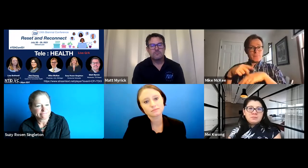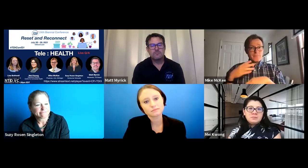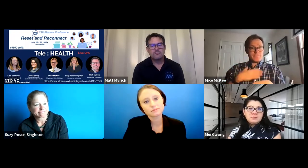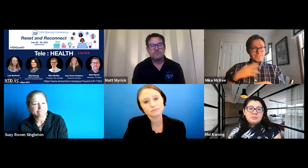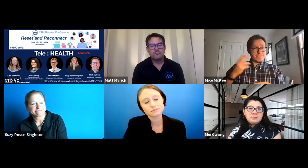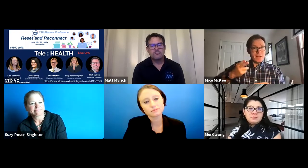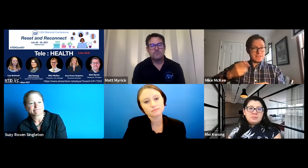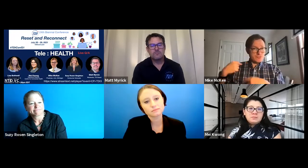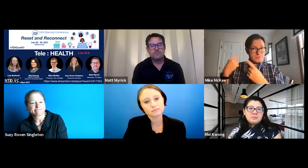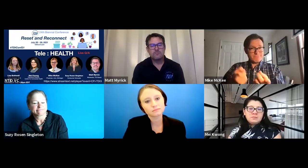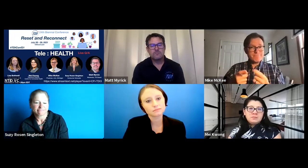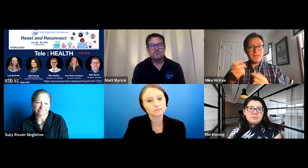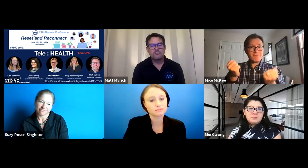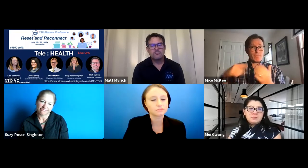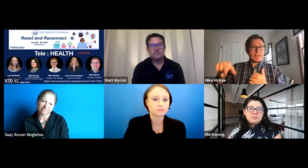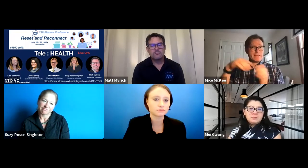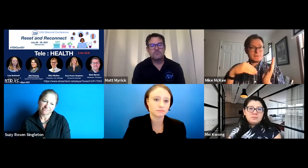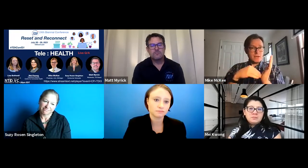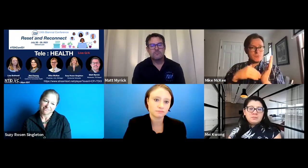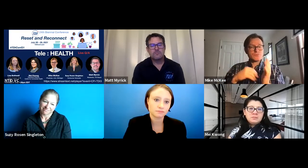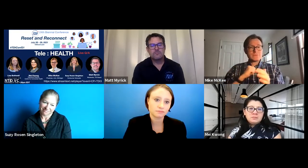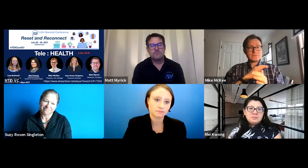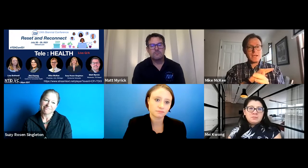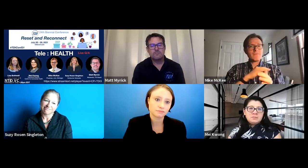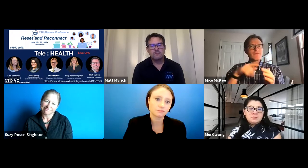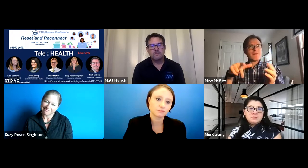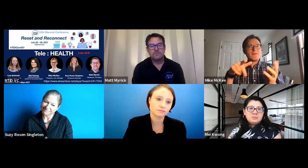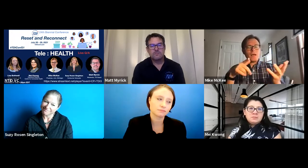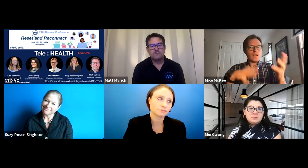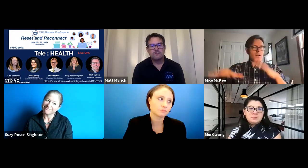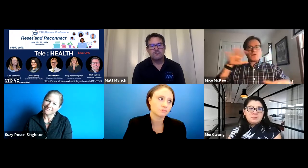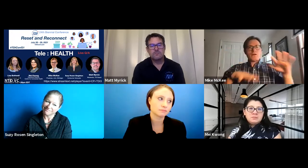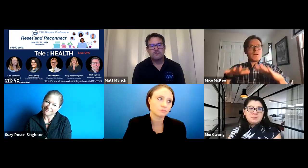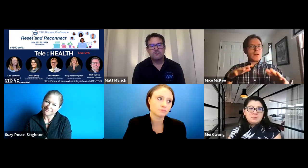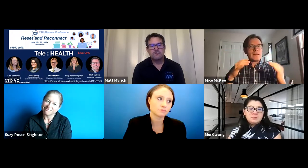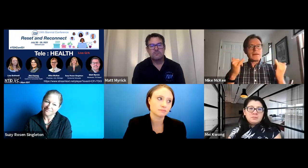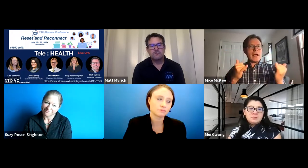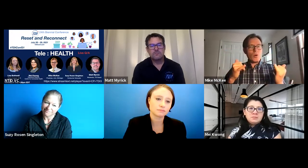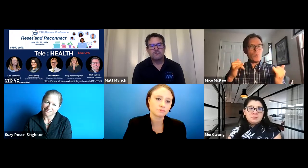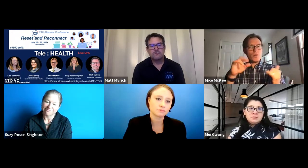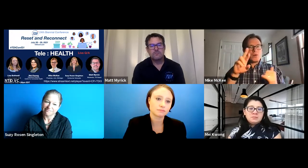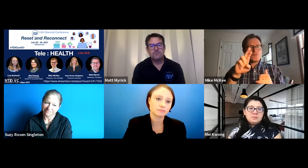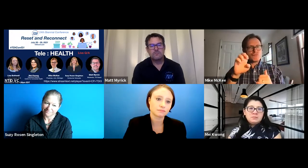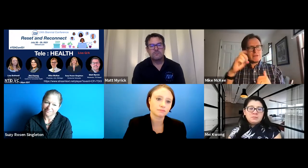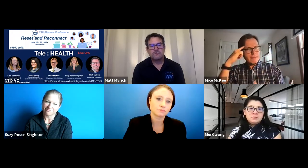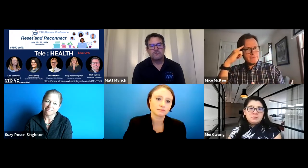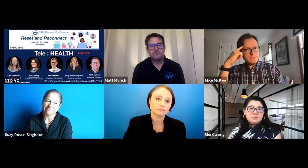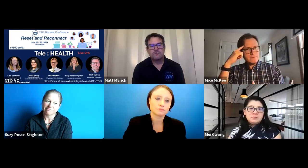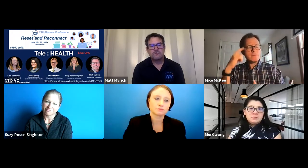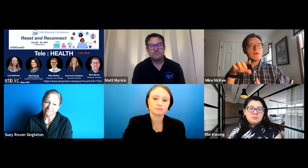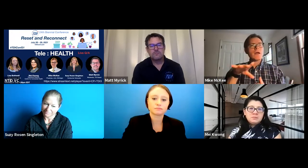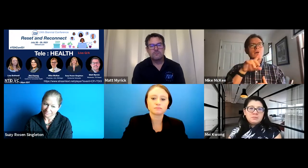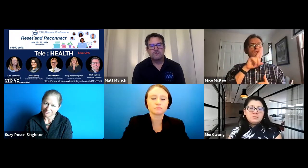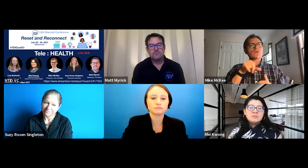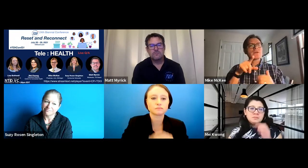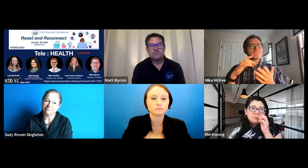for change, and really the first time in history, there's been so many doctors and staff and everybody are just trying to figure out what's going